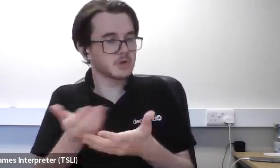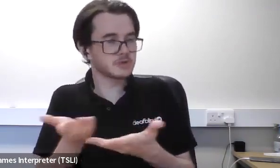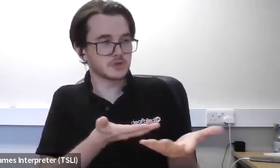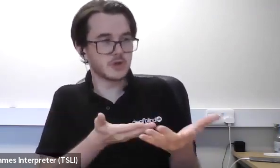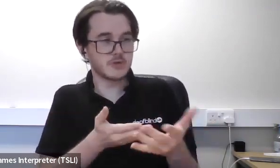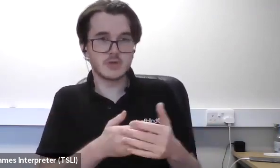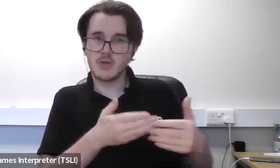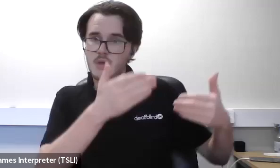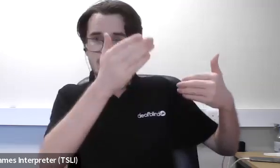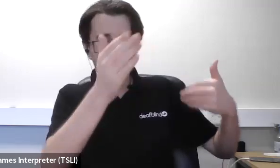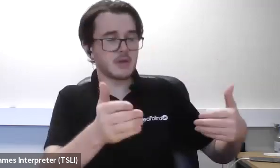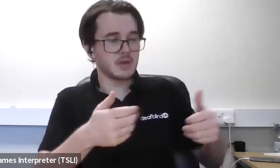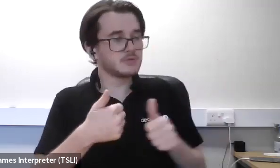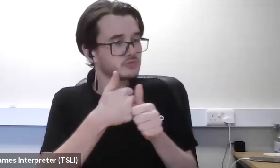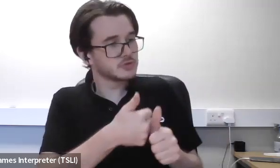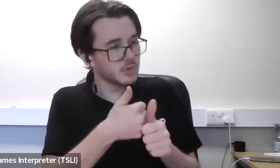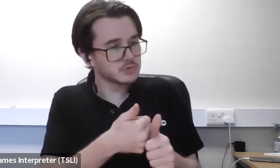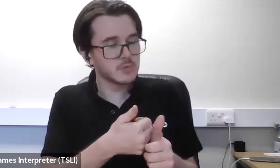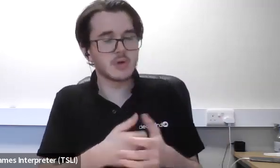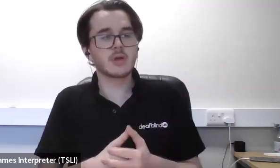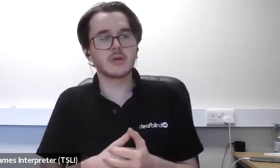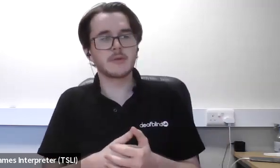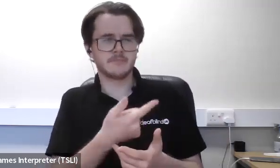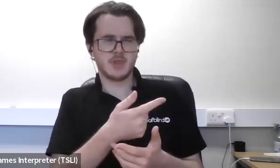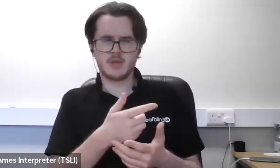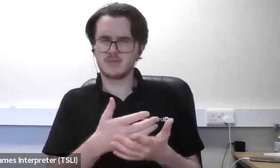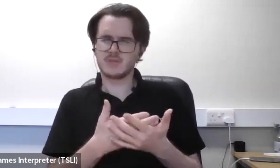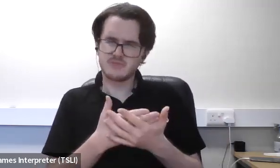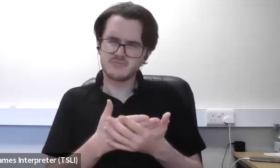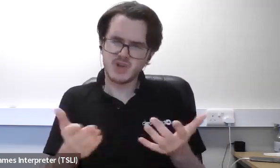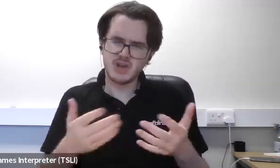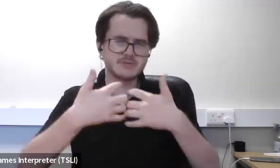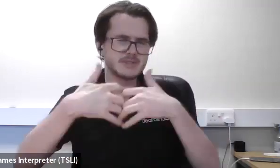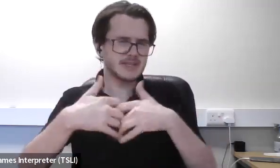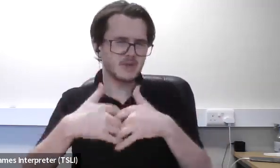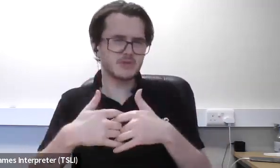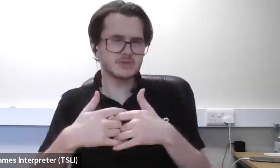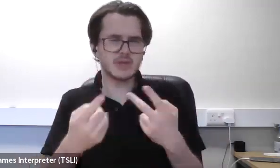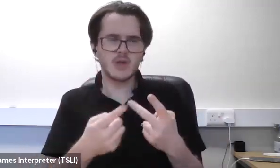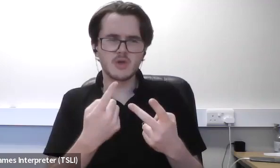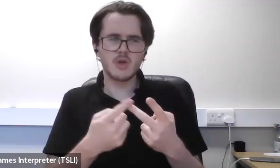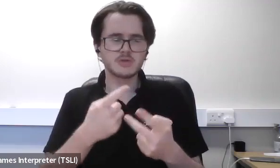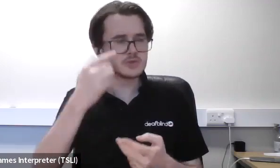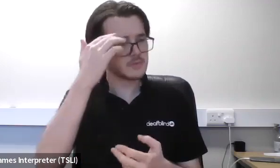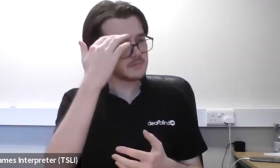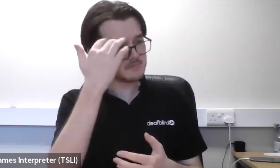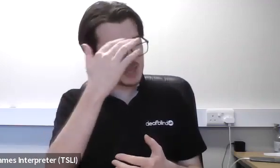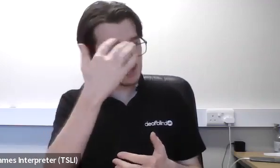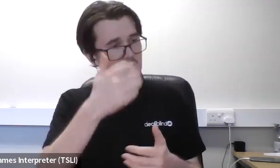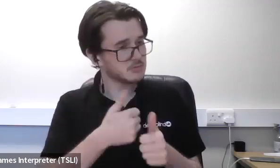period in lots of practical, technological, and of course psychological ways.